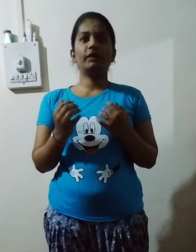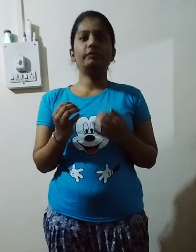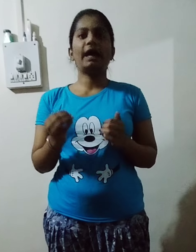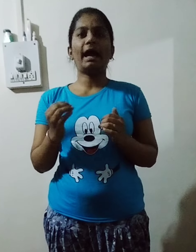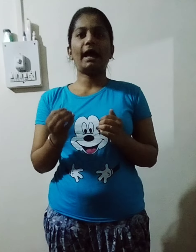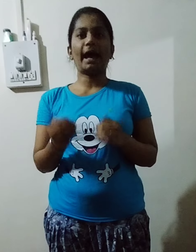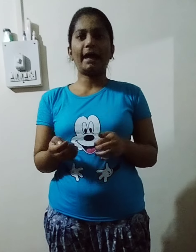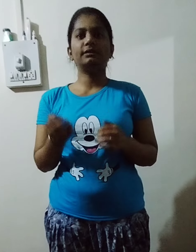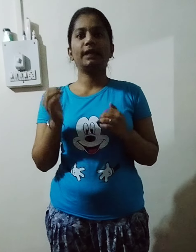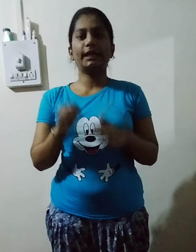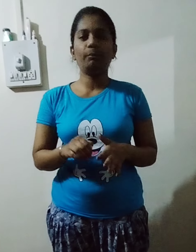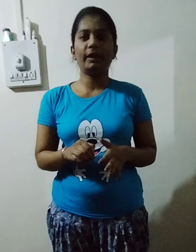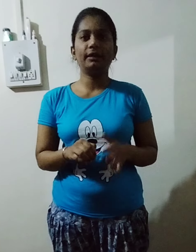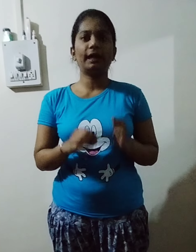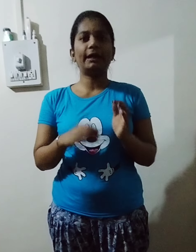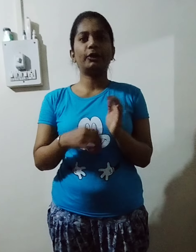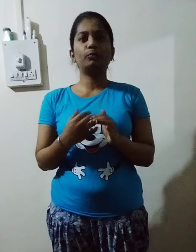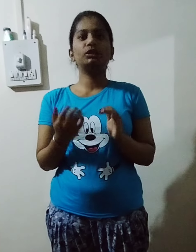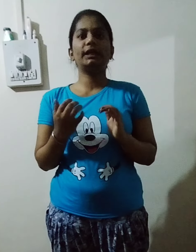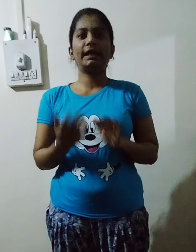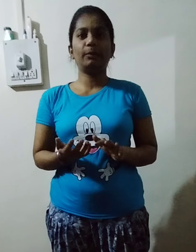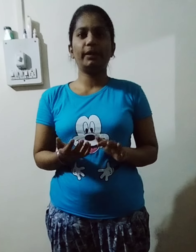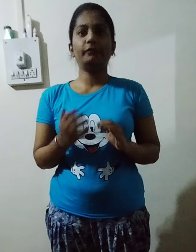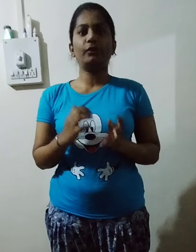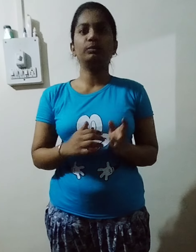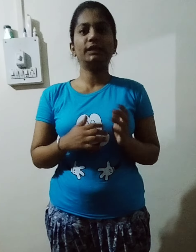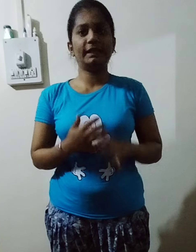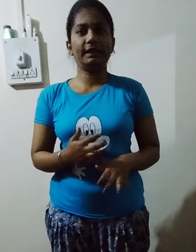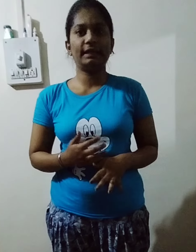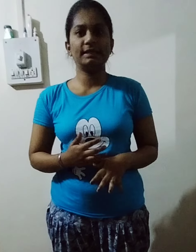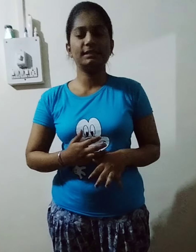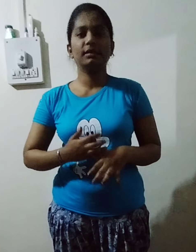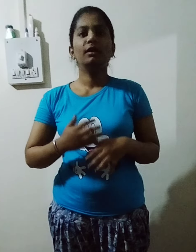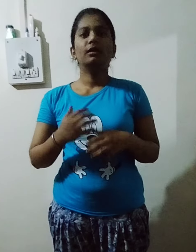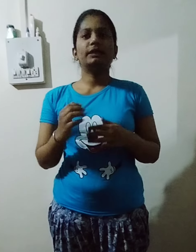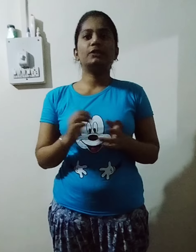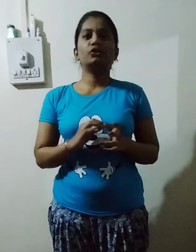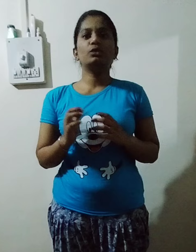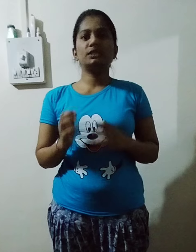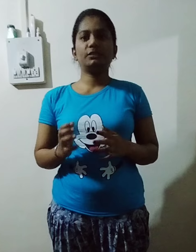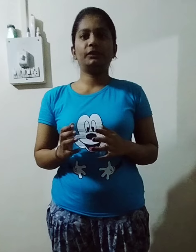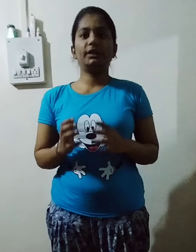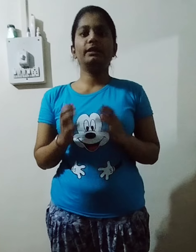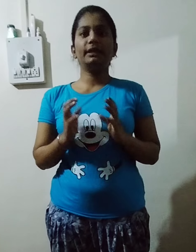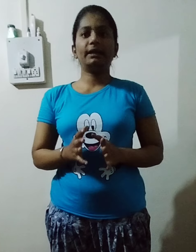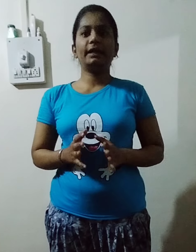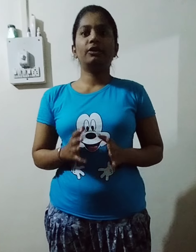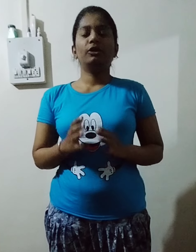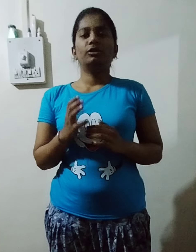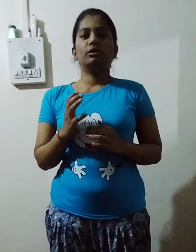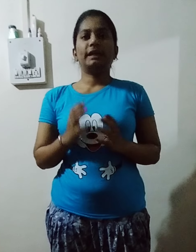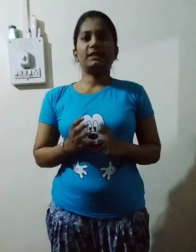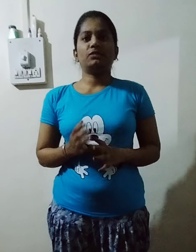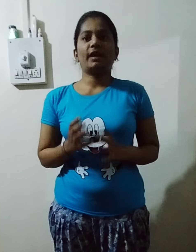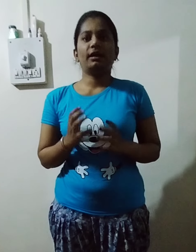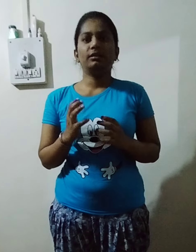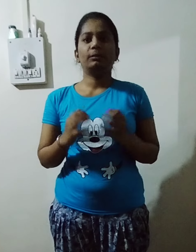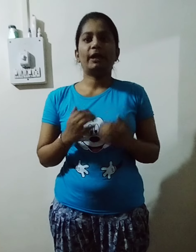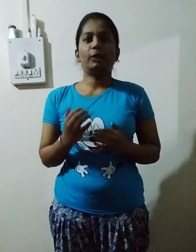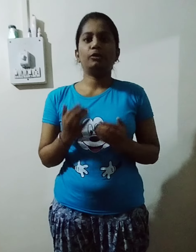we add the element and remove the element from the linked list, there is no shifting needed. That's why the manipulation